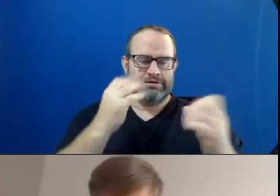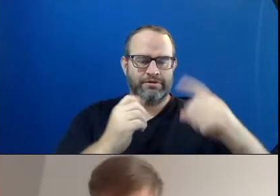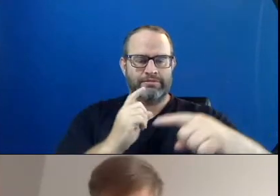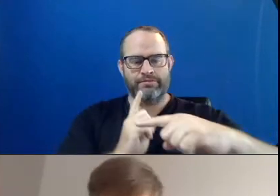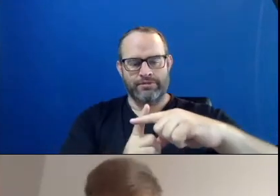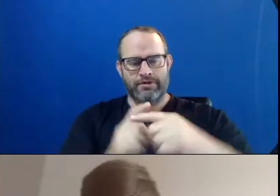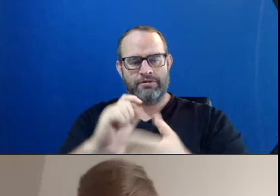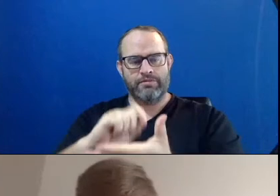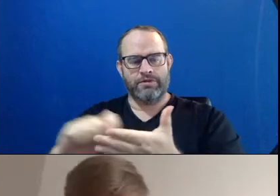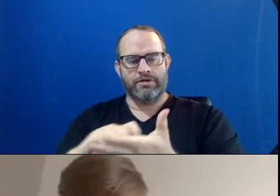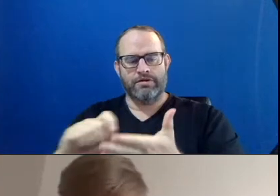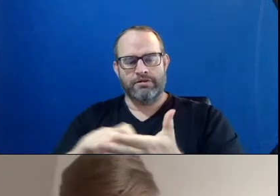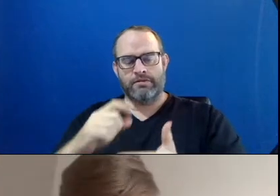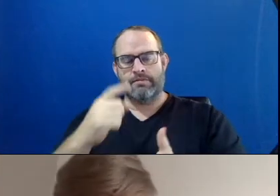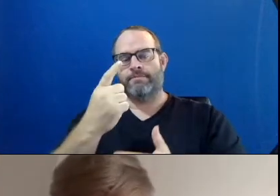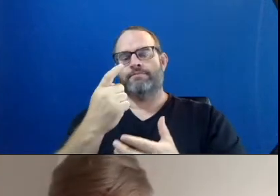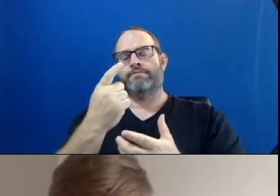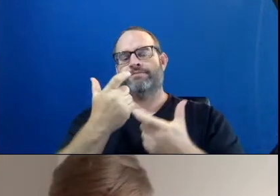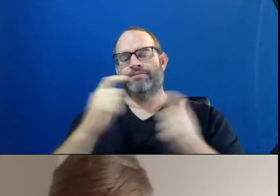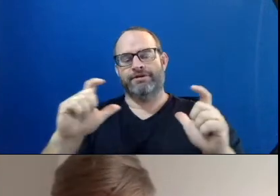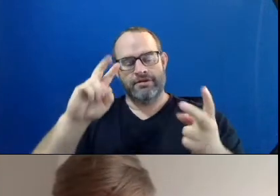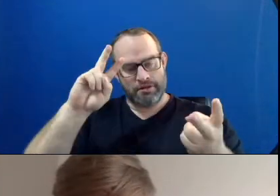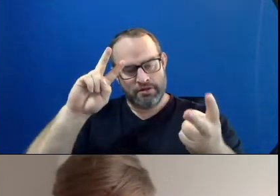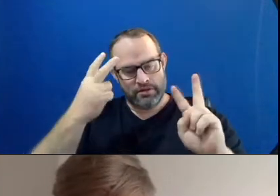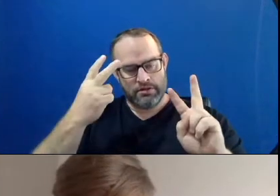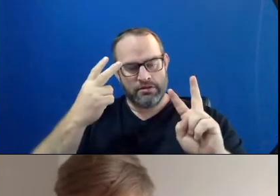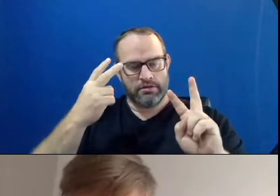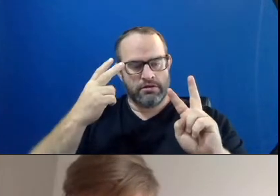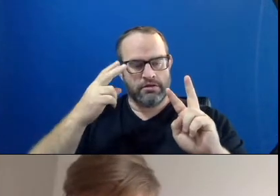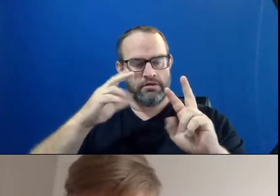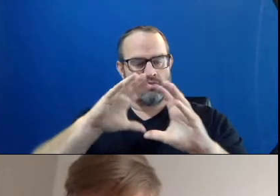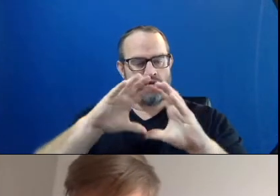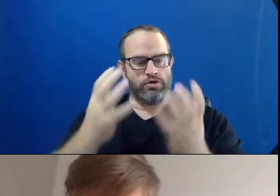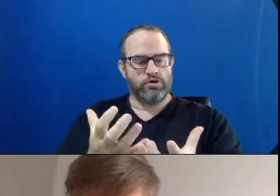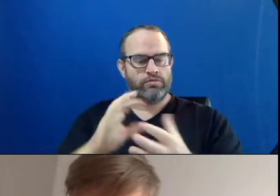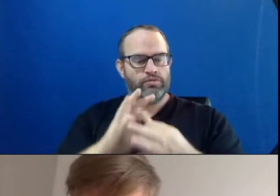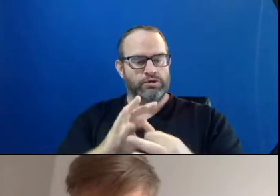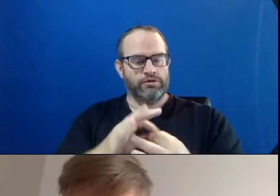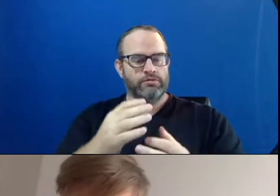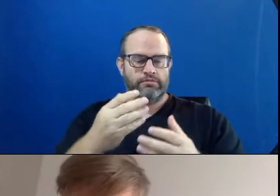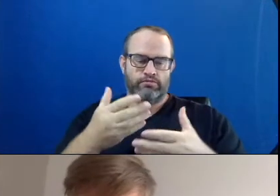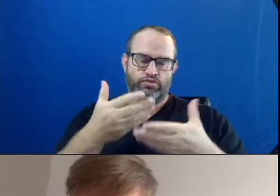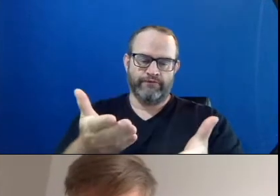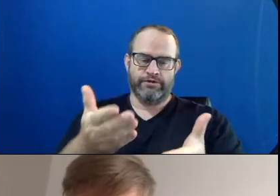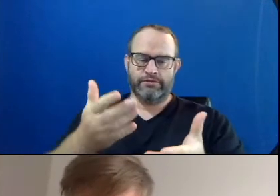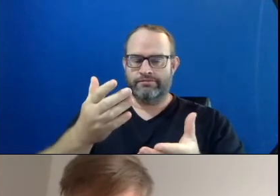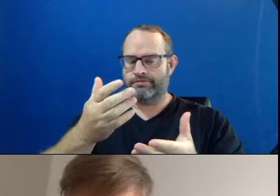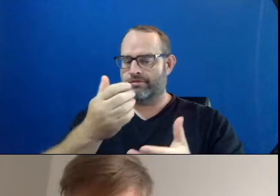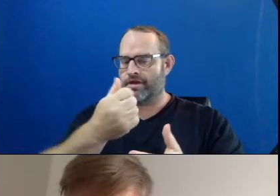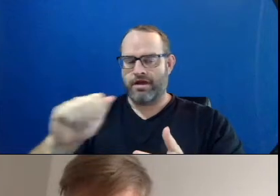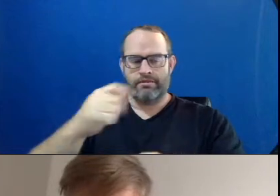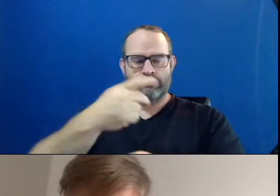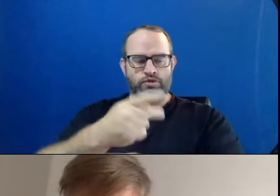because they are exposed to 2 different languages, sign plus written English, or their specific